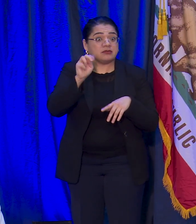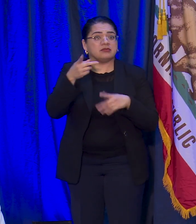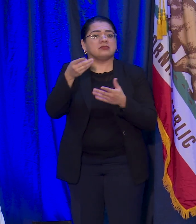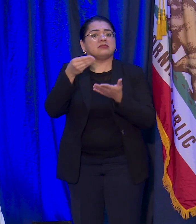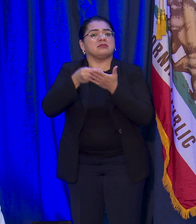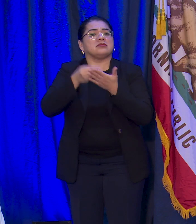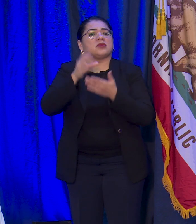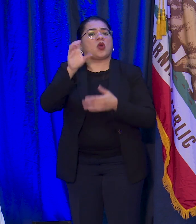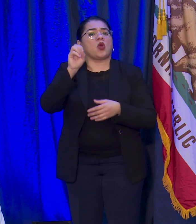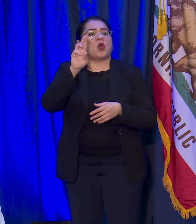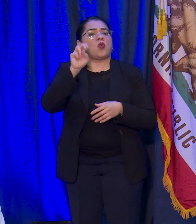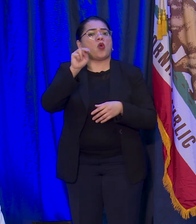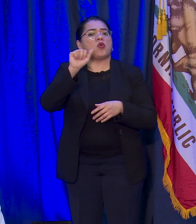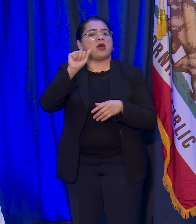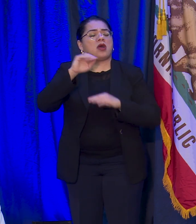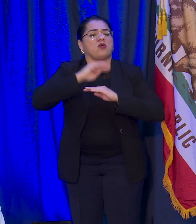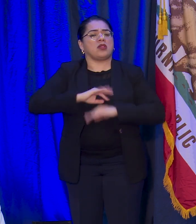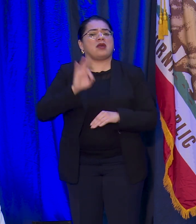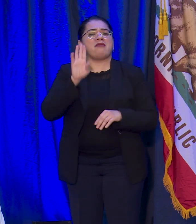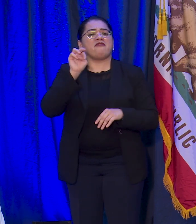and you can text today at